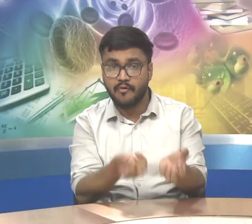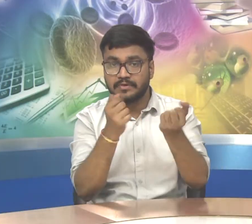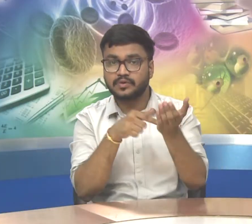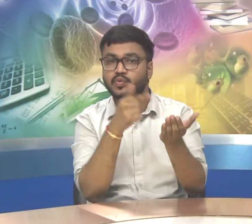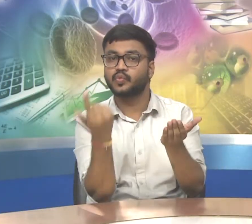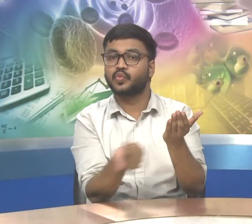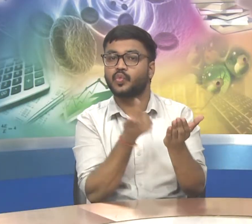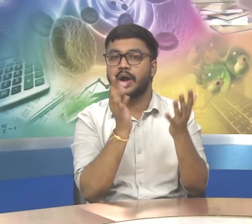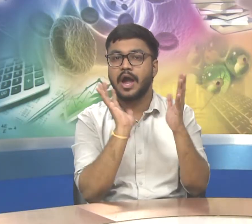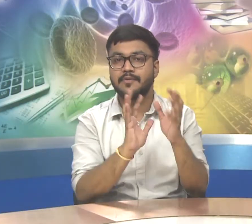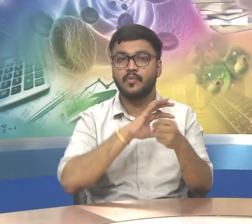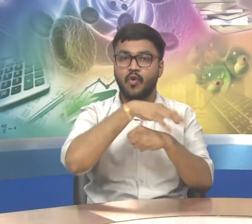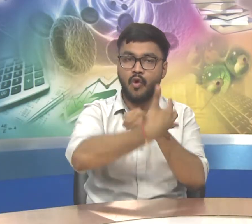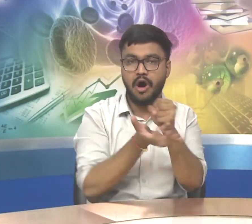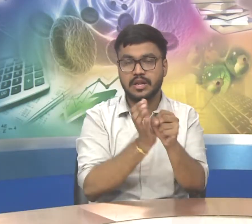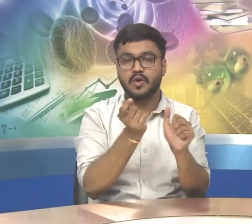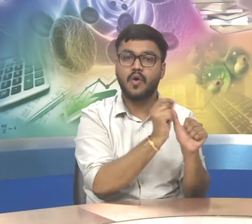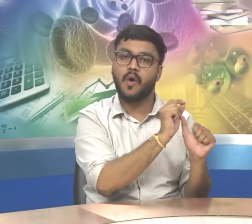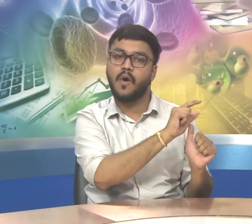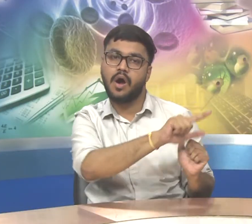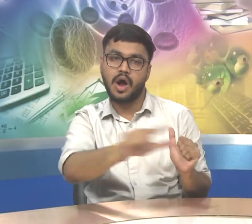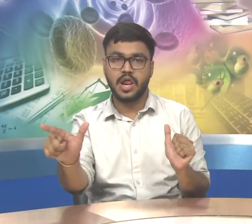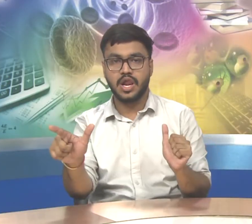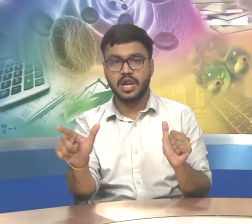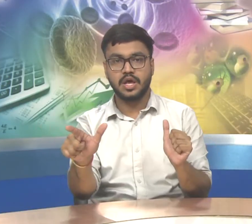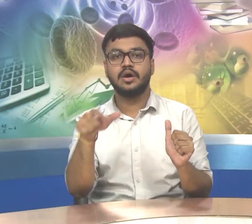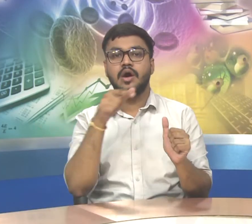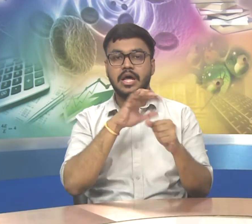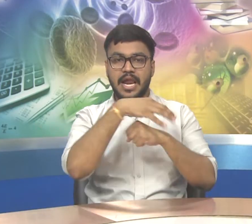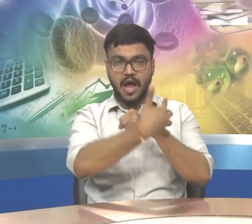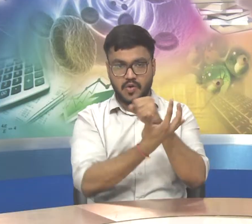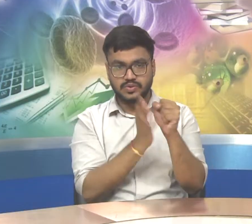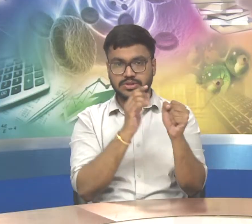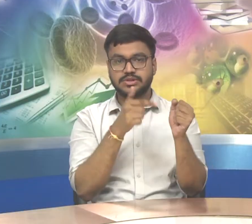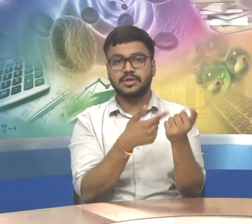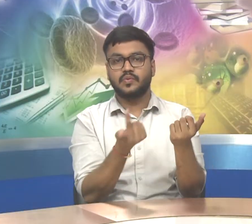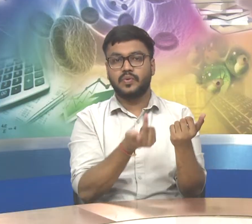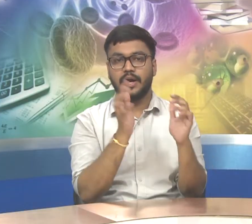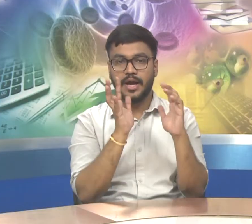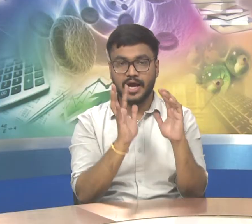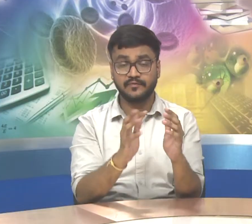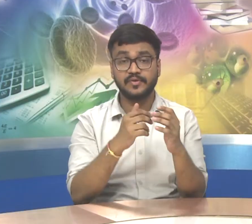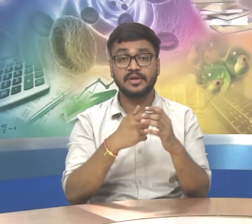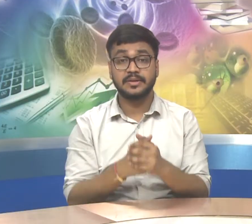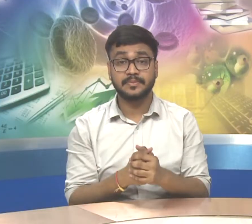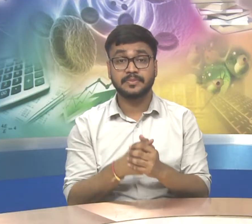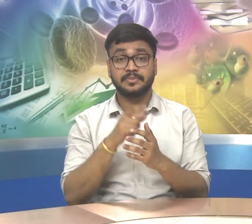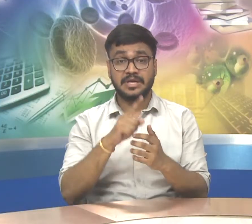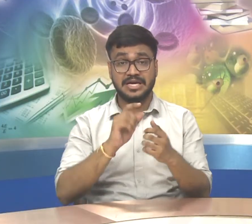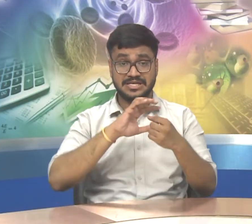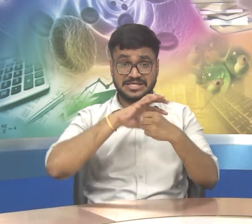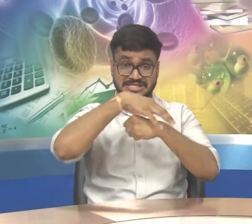Scientists compare the masses of all atoms using a standard atom.